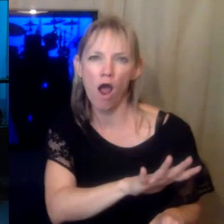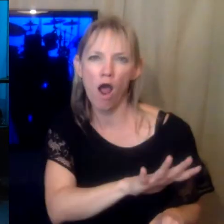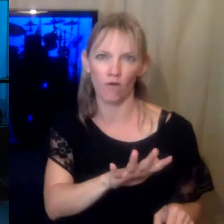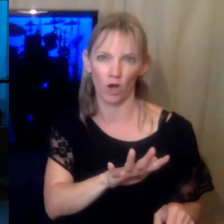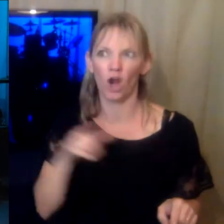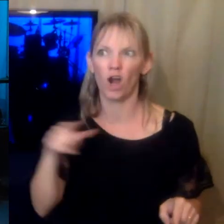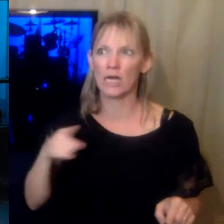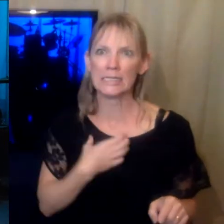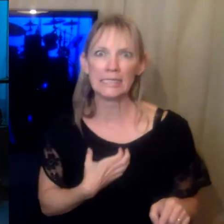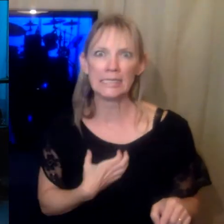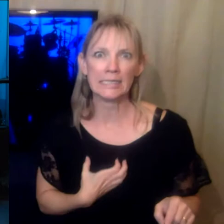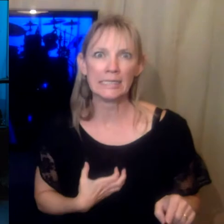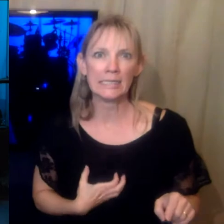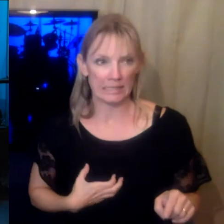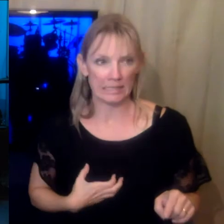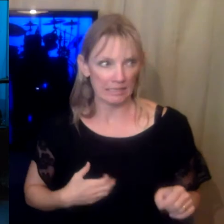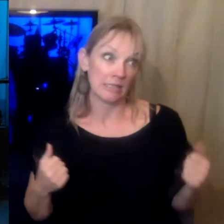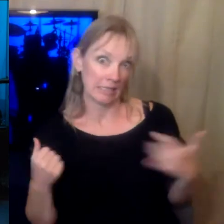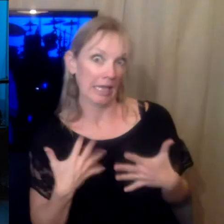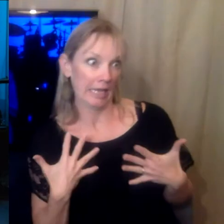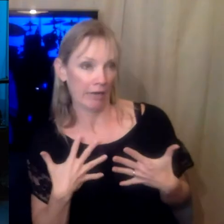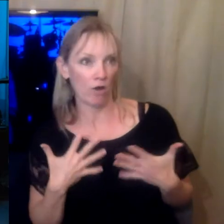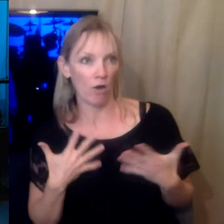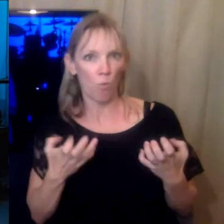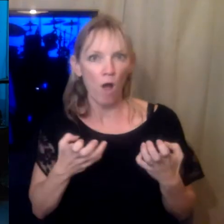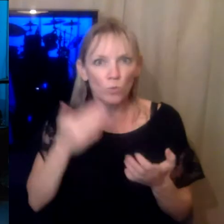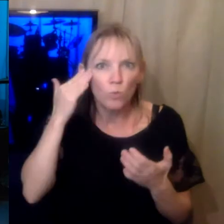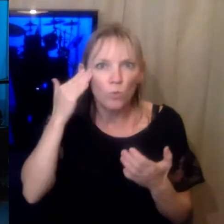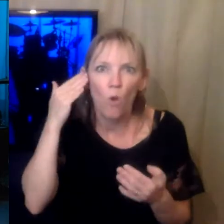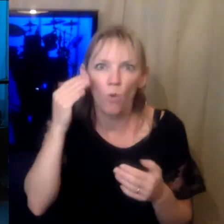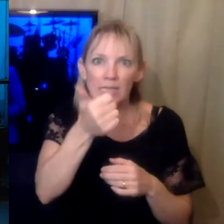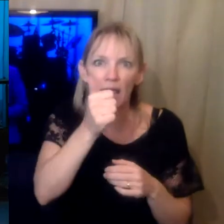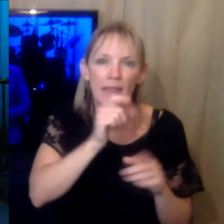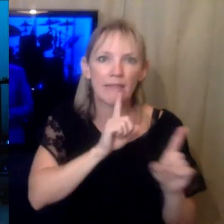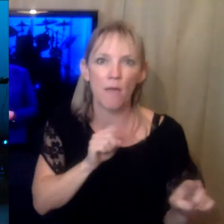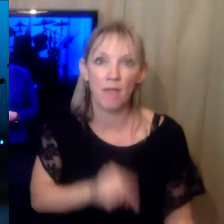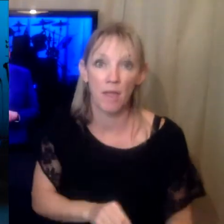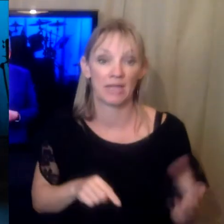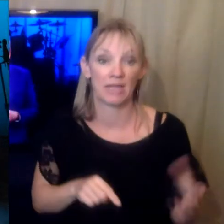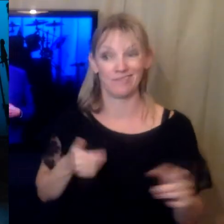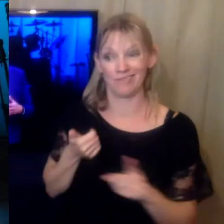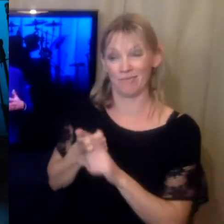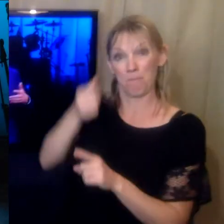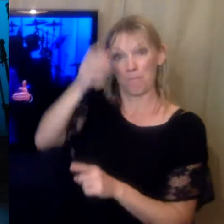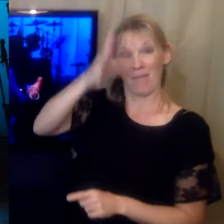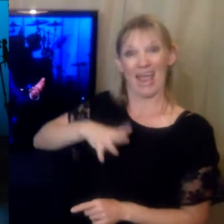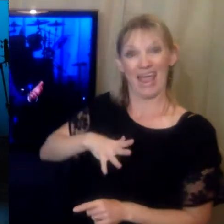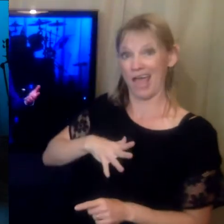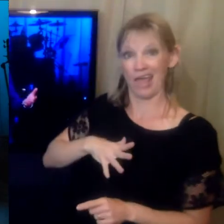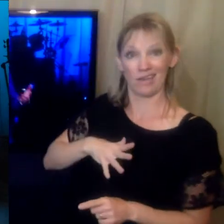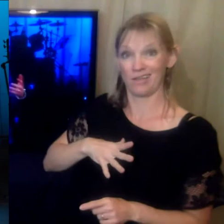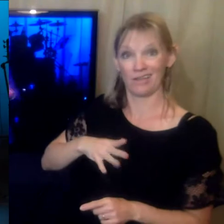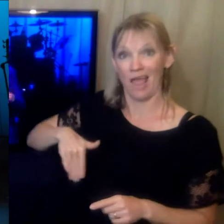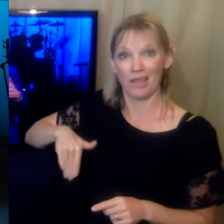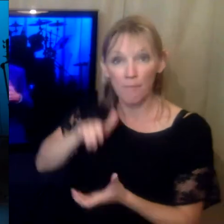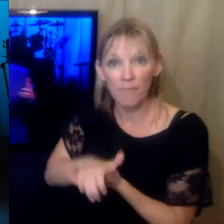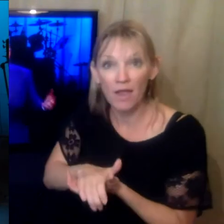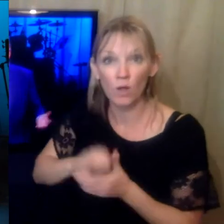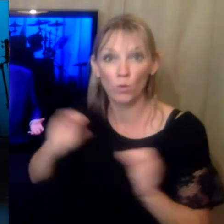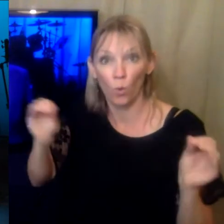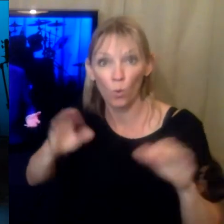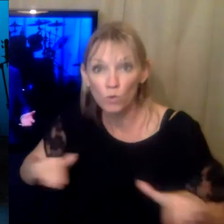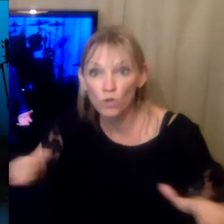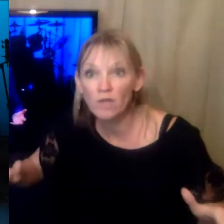parents, to find out about these. Well, this young man wasn't married and didn't have kids, but then he met the love of his life, and he did eventually